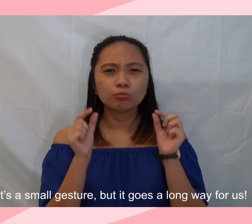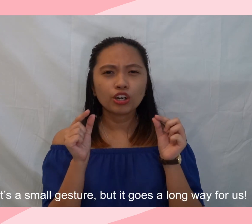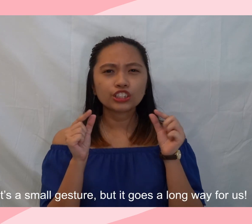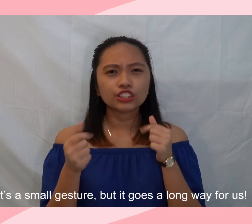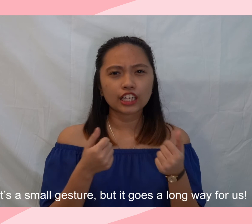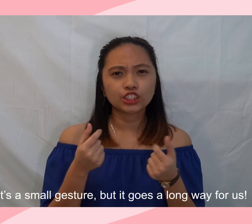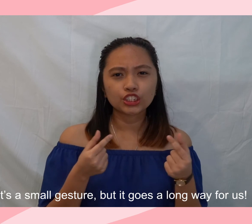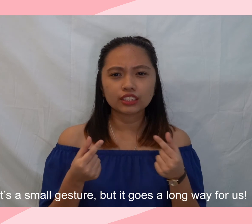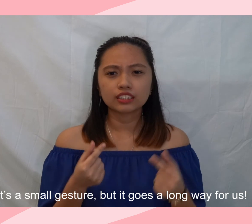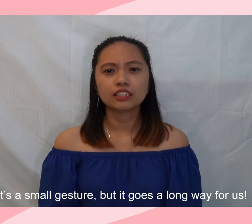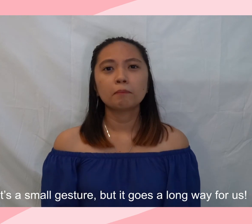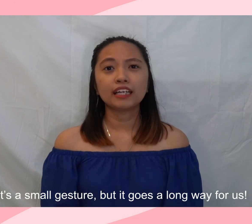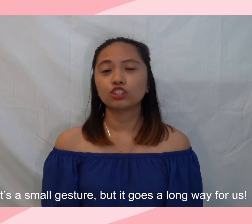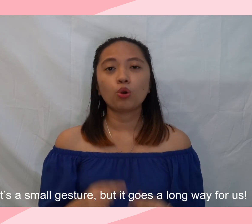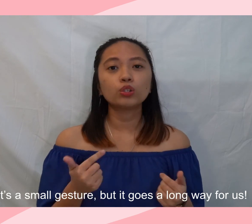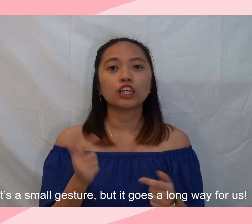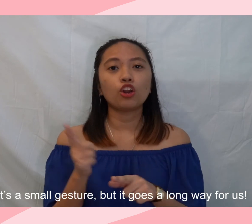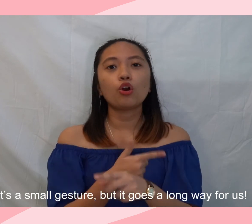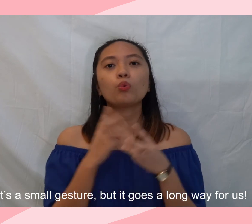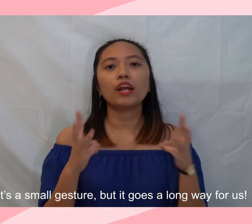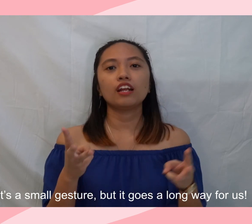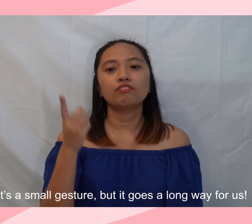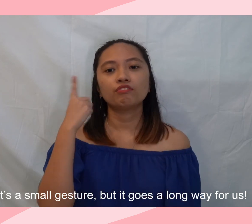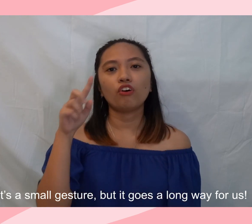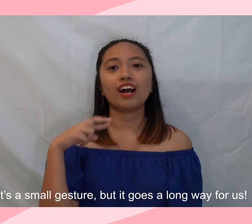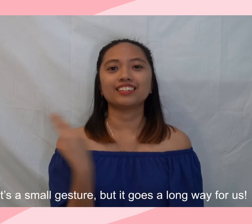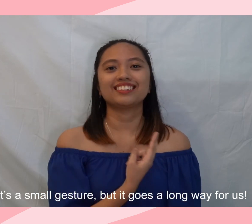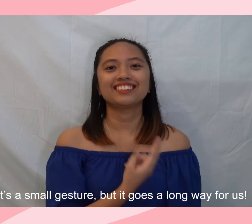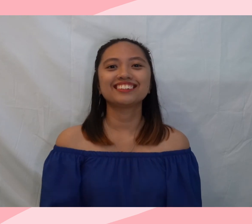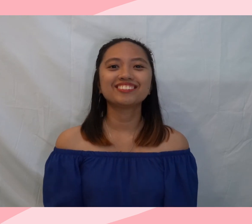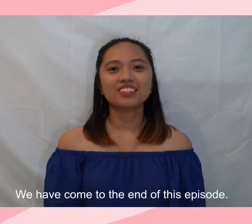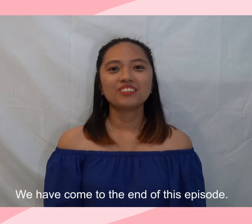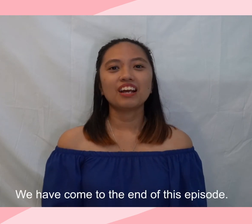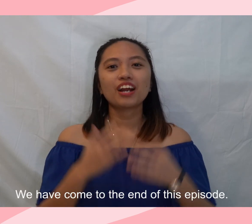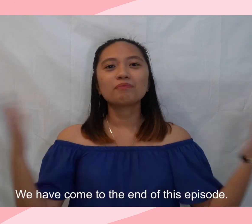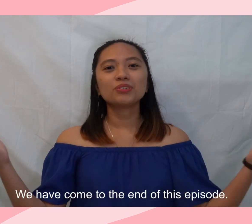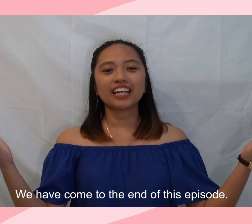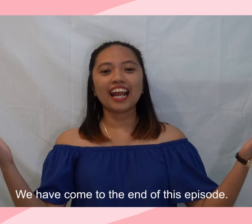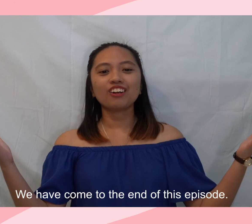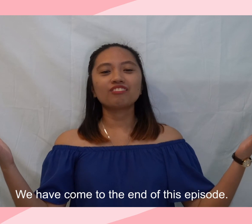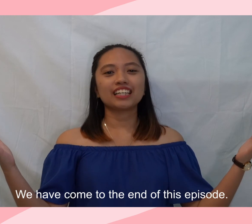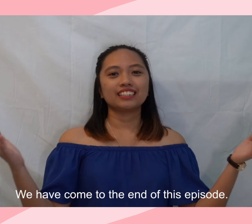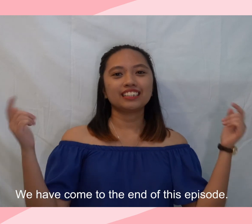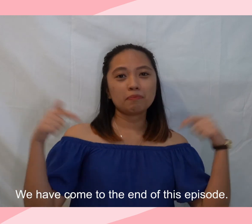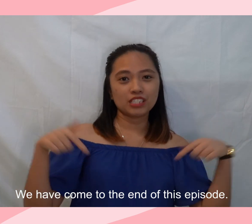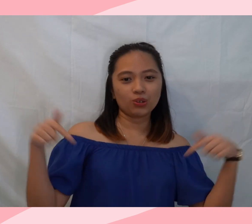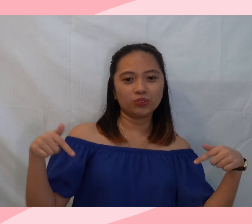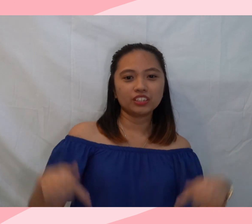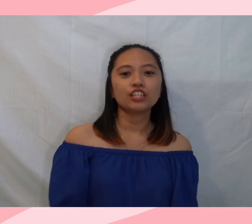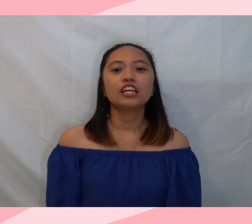small gesture, but it goes a long way for us. We have come to the end of the episode. If